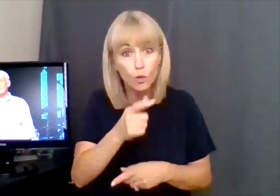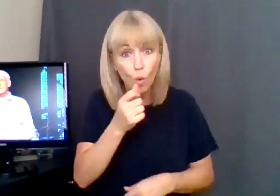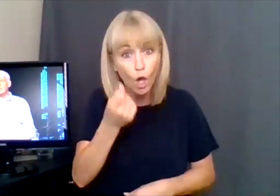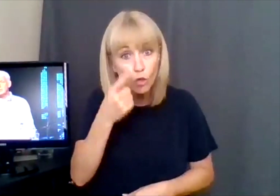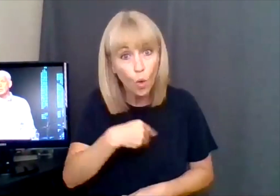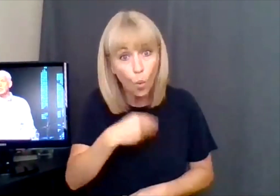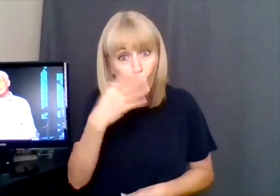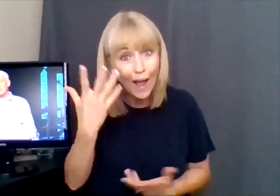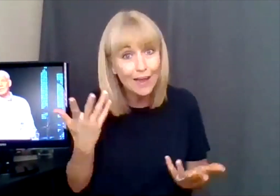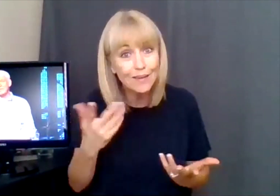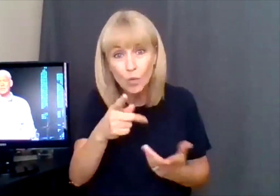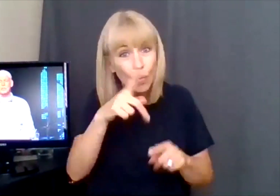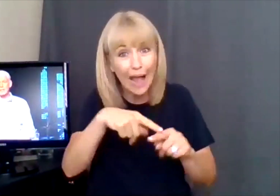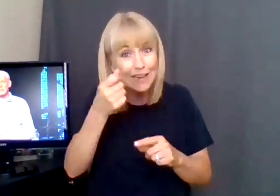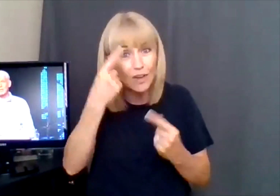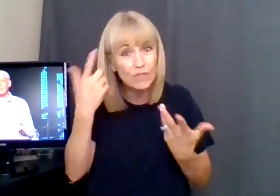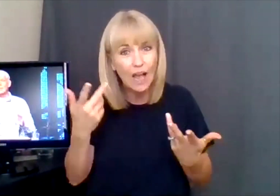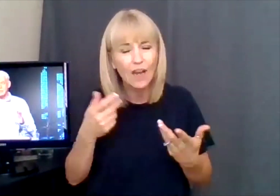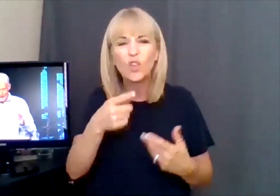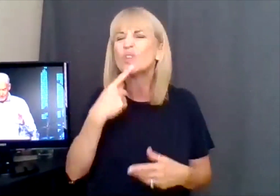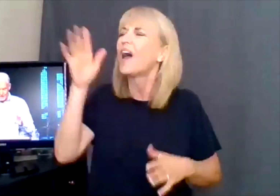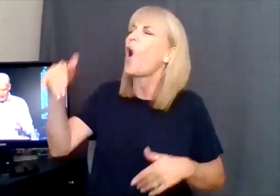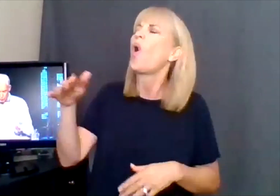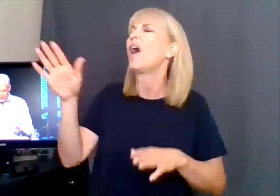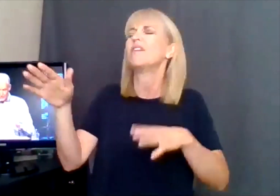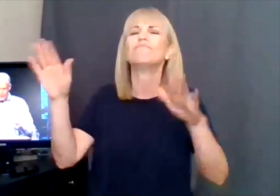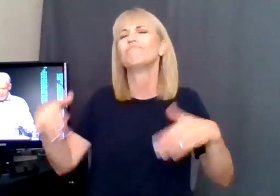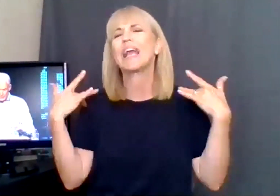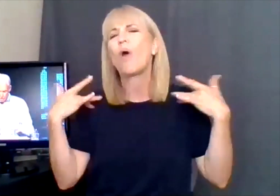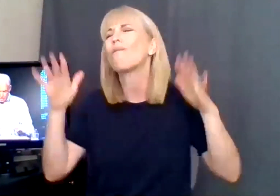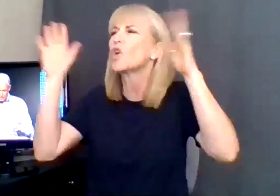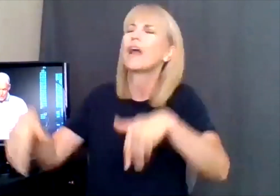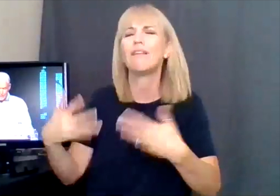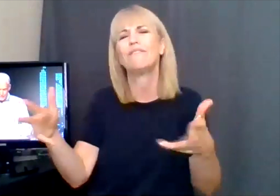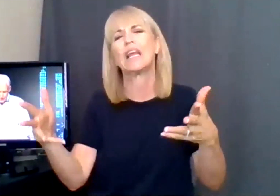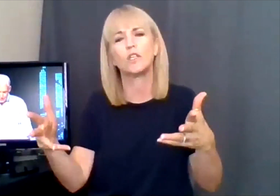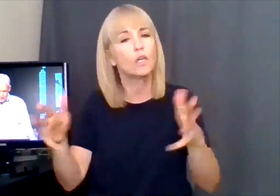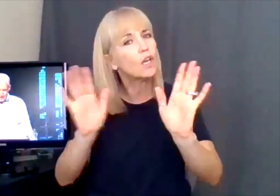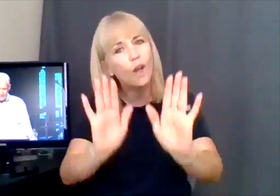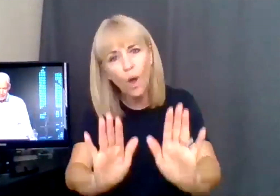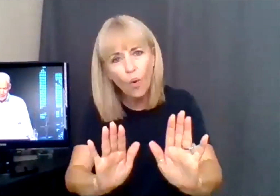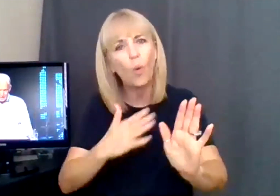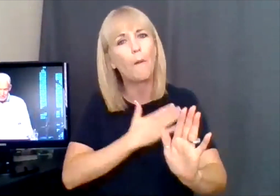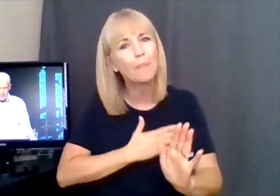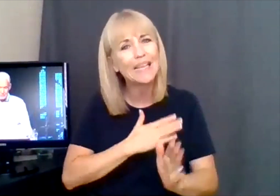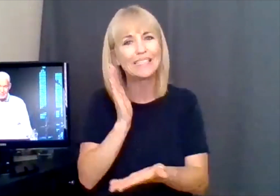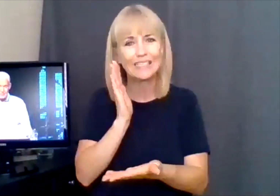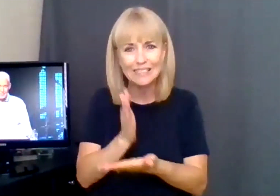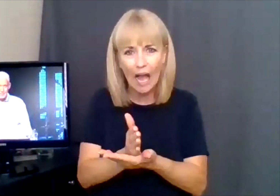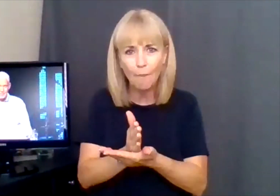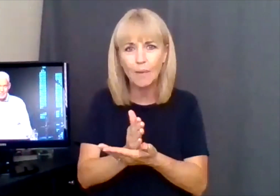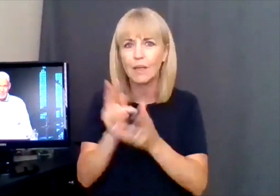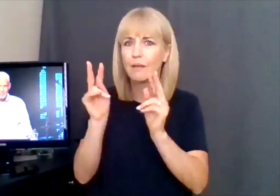of jumping to a solution of what they need to do to get over their fear, we need to stop and weep and hurt and feel the pain and understand.